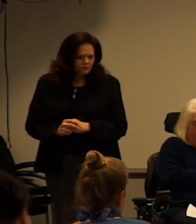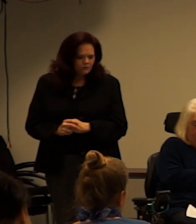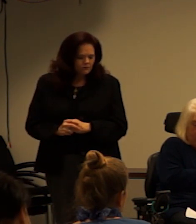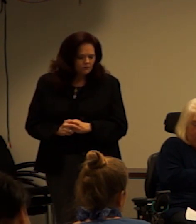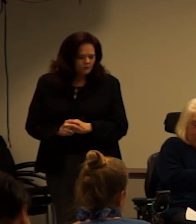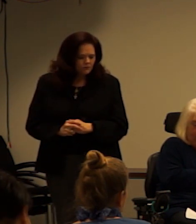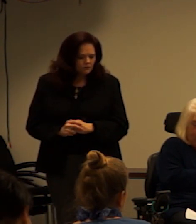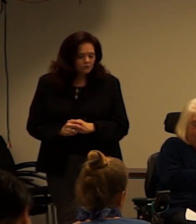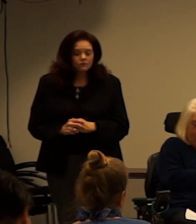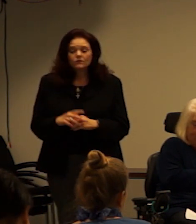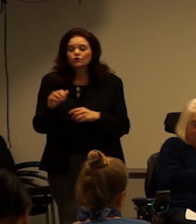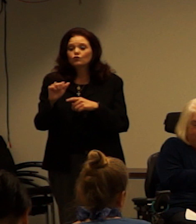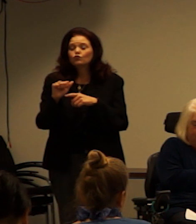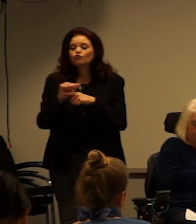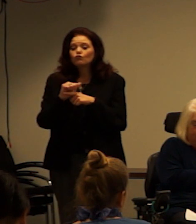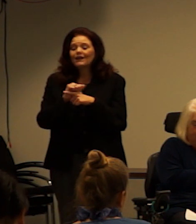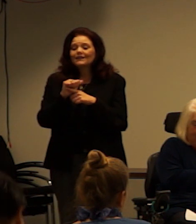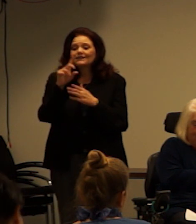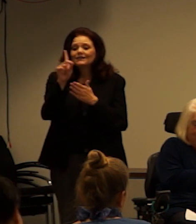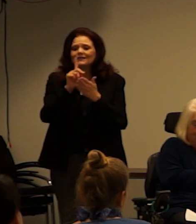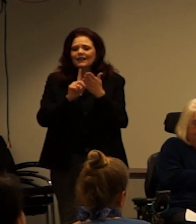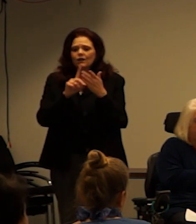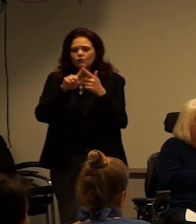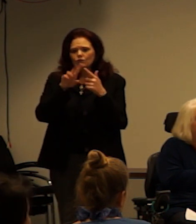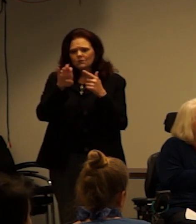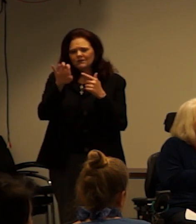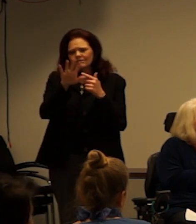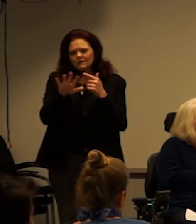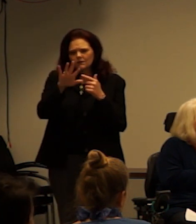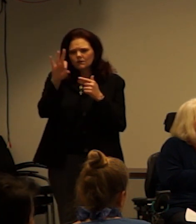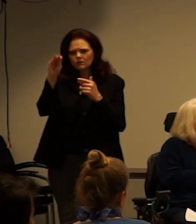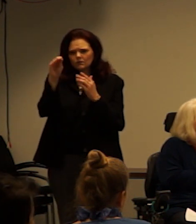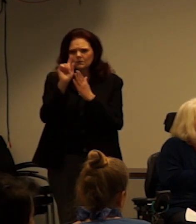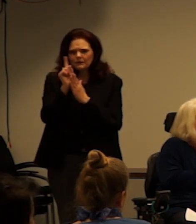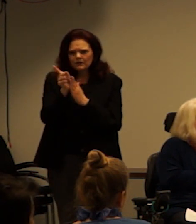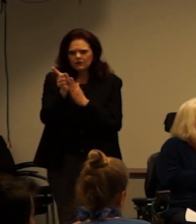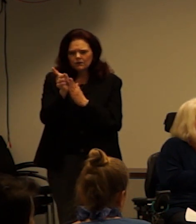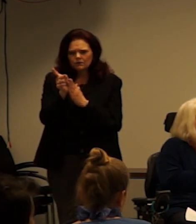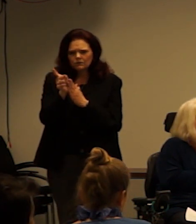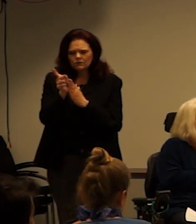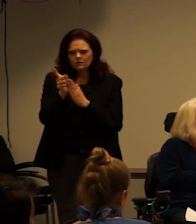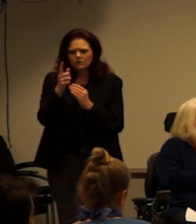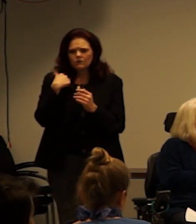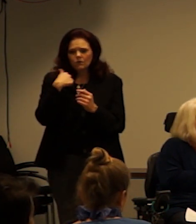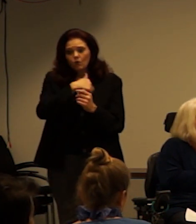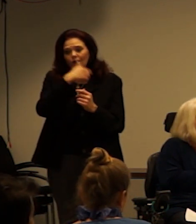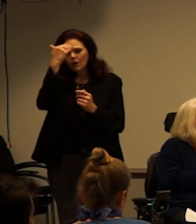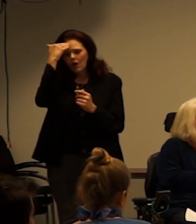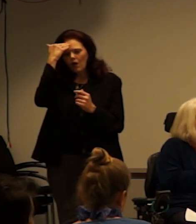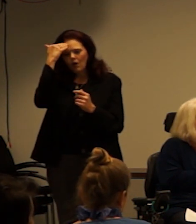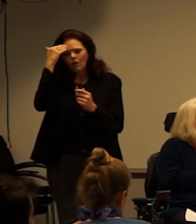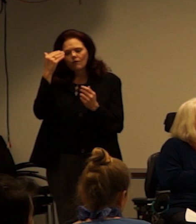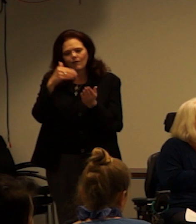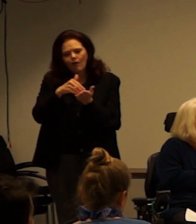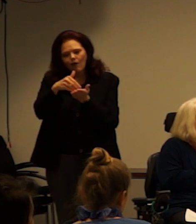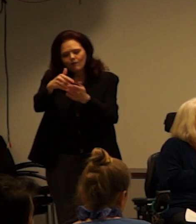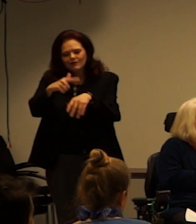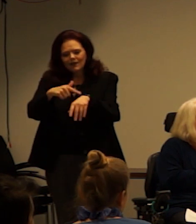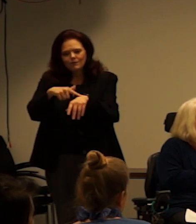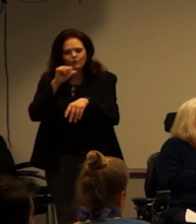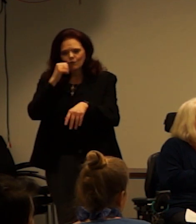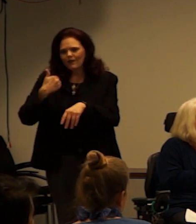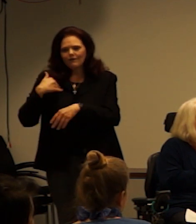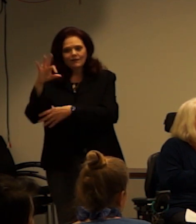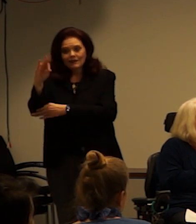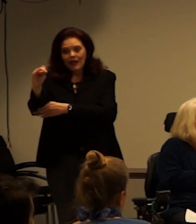The training is designed to be 90 minutes. Okay? we know that there are often times when you don't have